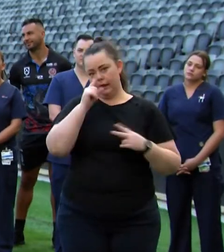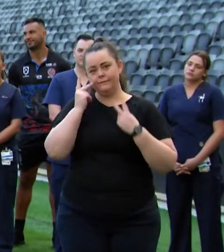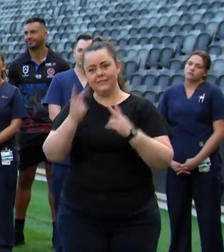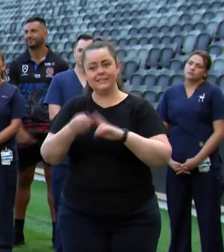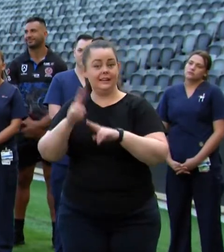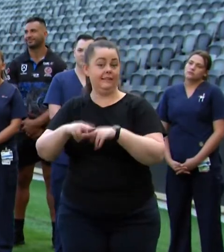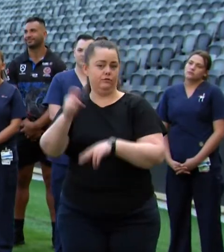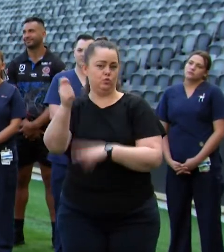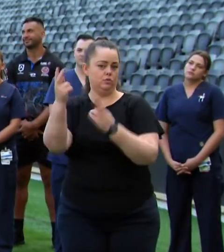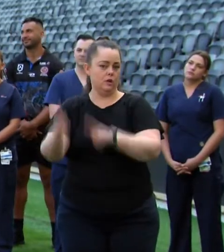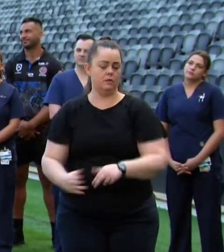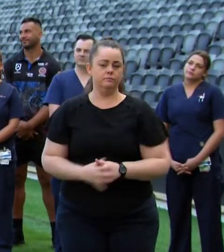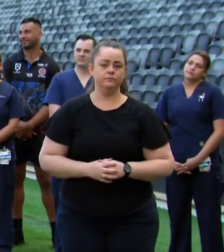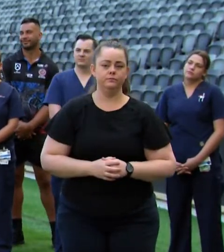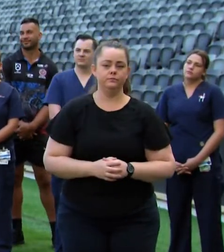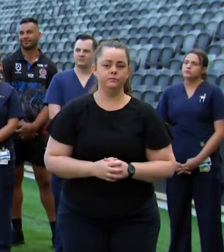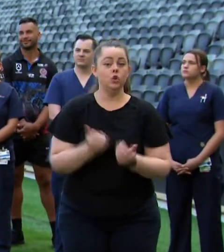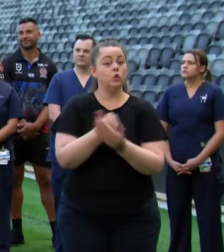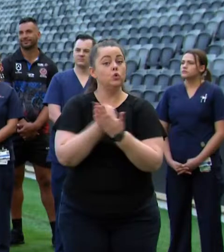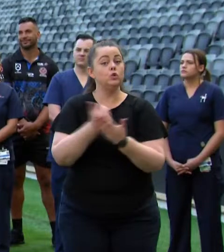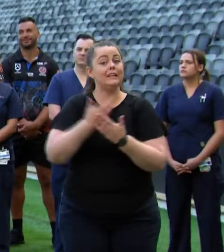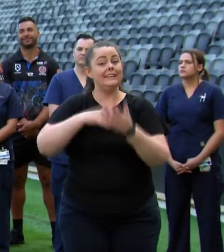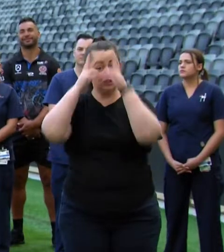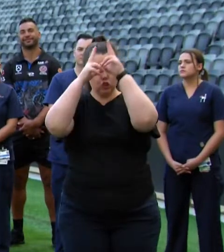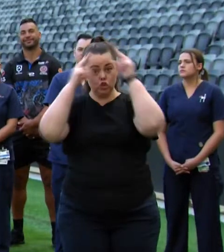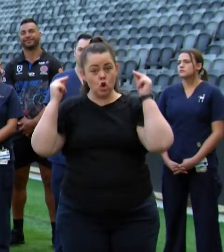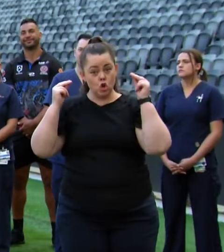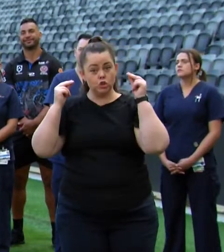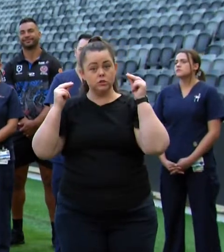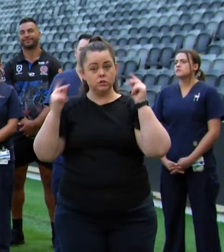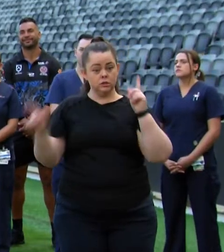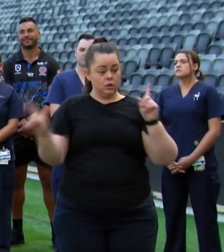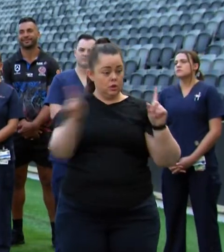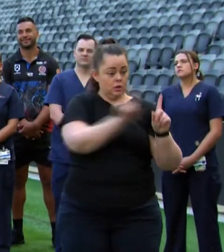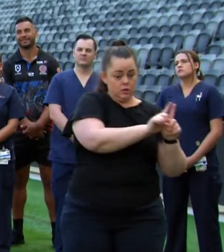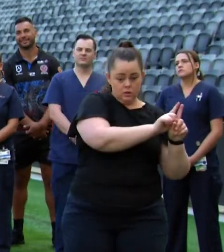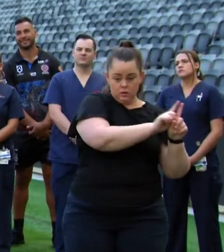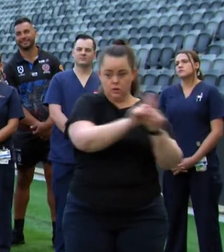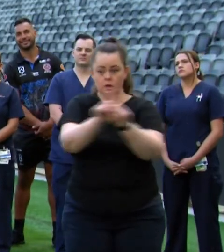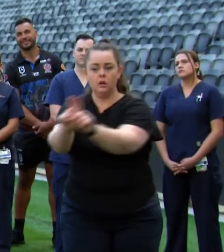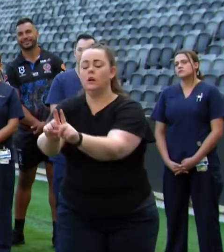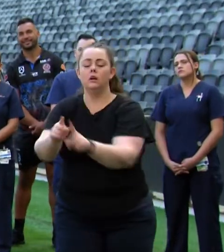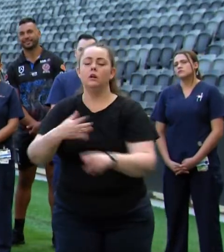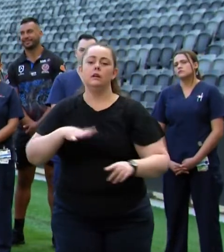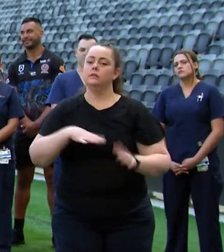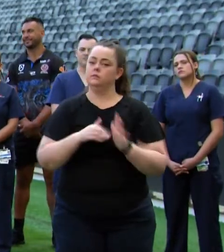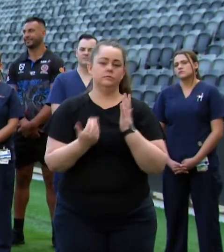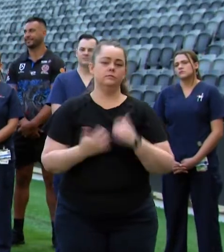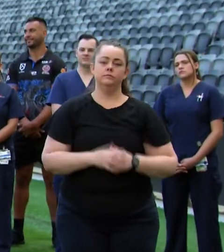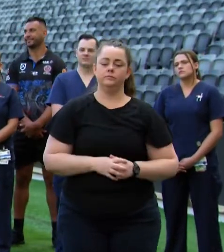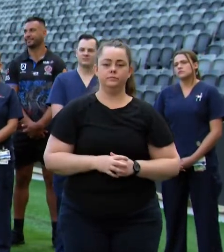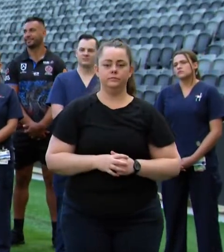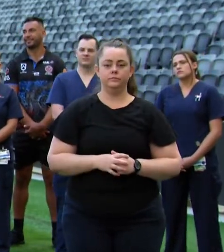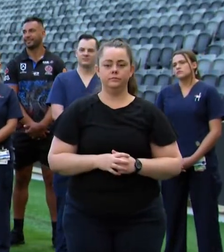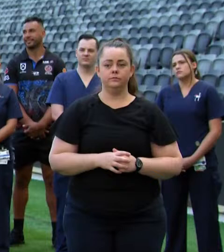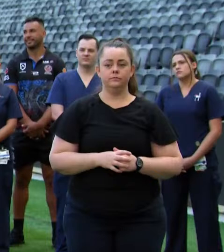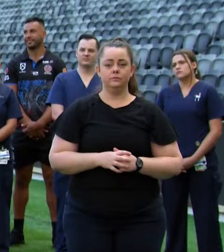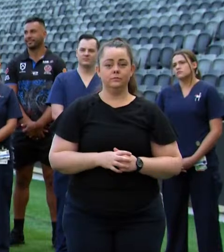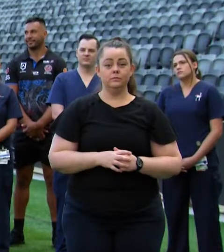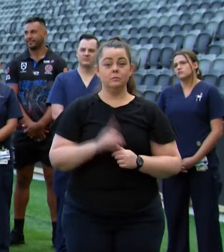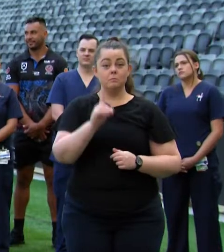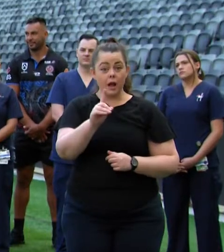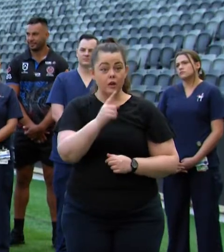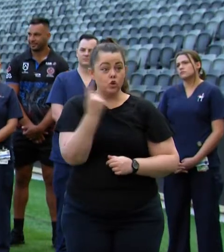a nurse, a clinician, to actually escort a person coming in. It'll also be difficult, for example, it'll remain difficult for people who